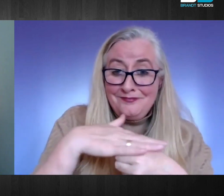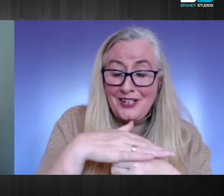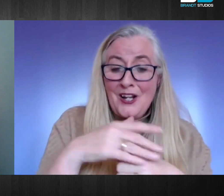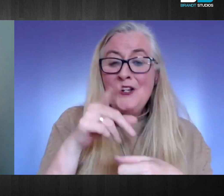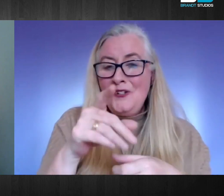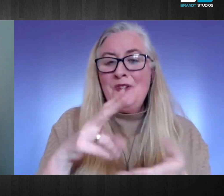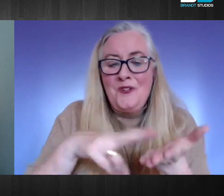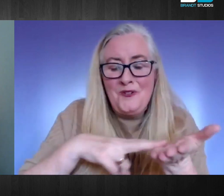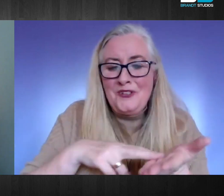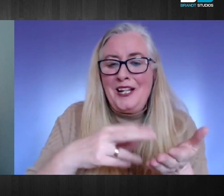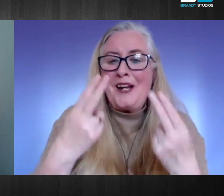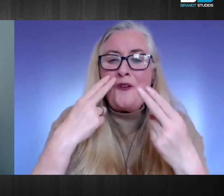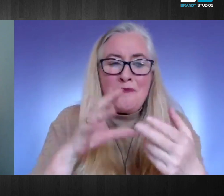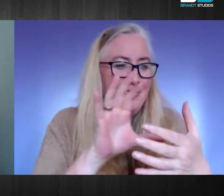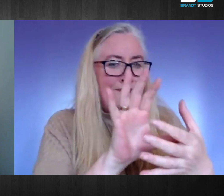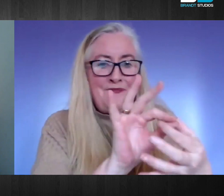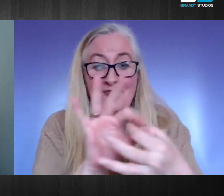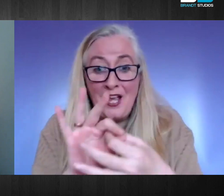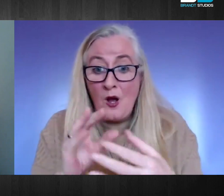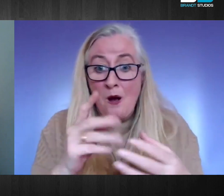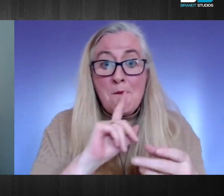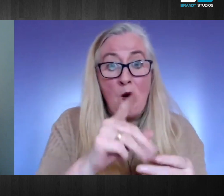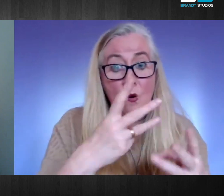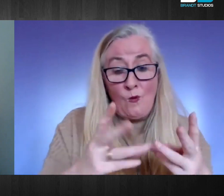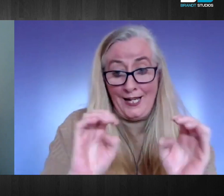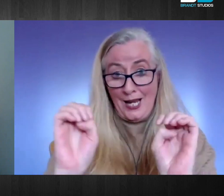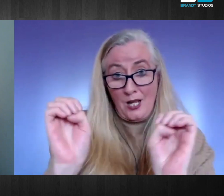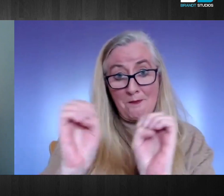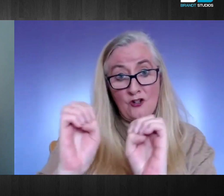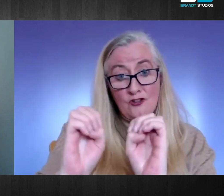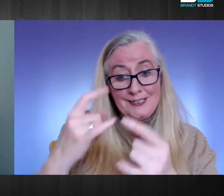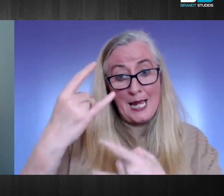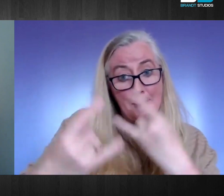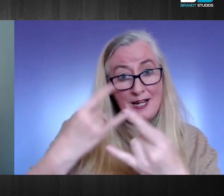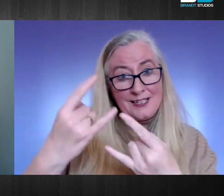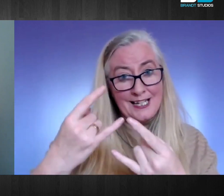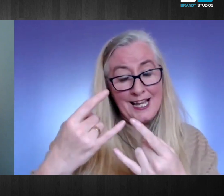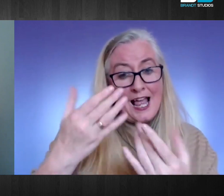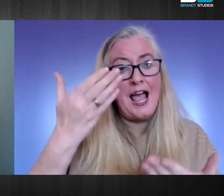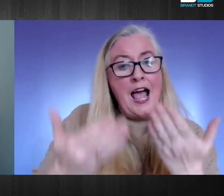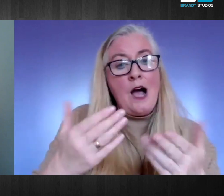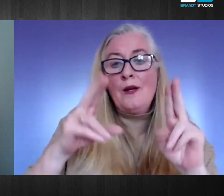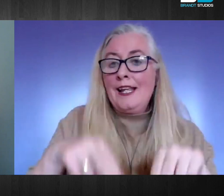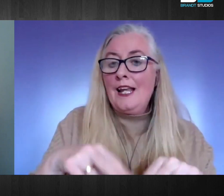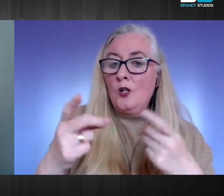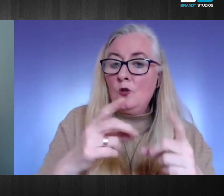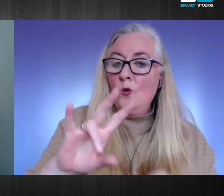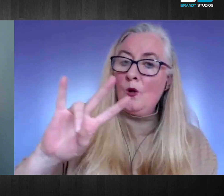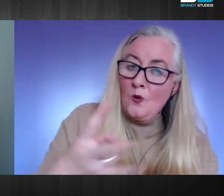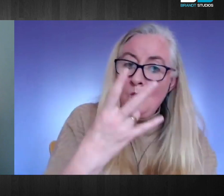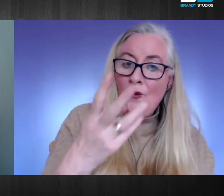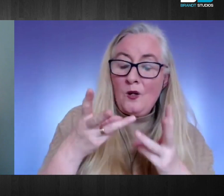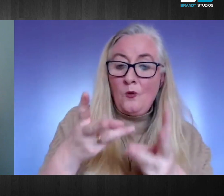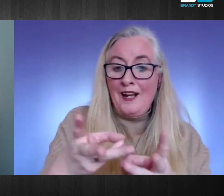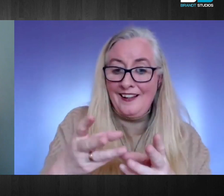when an emergency happens, that there's a fast track, I suppose, in the same way as there's a fast track for everything. Looking at some of